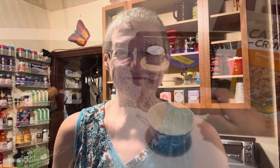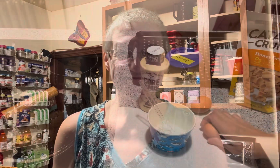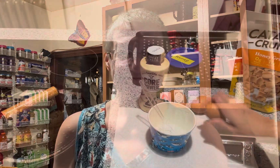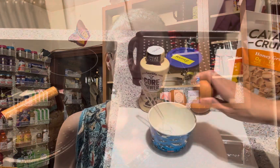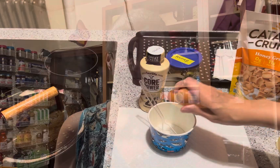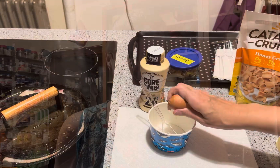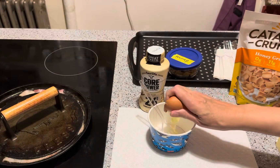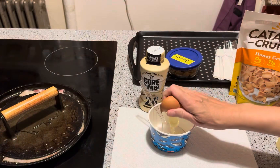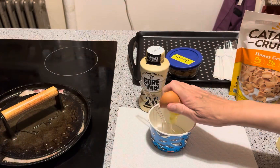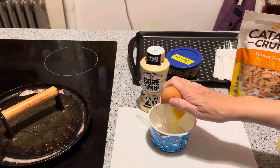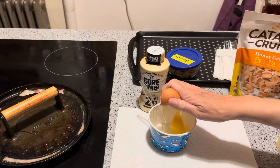net carbs each meal.